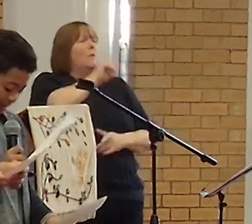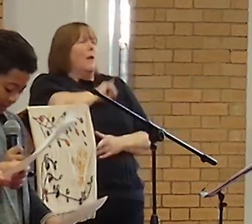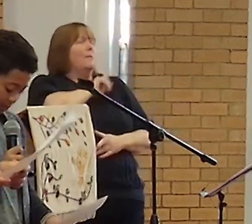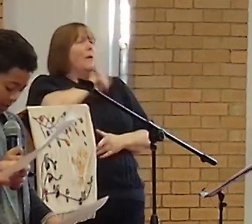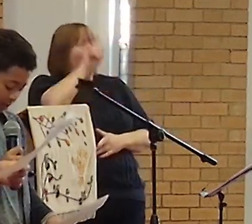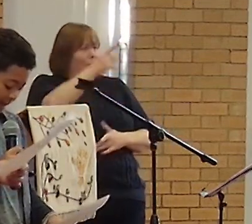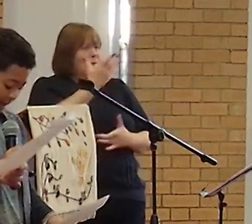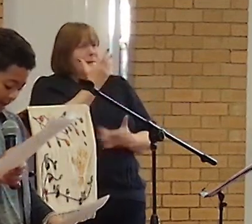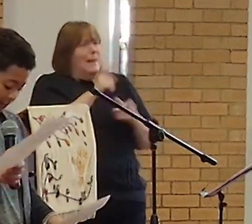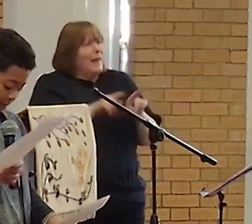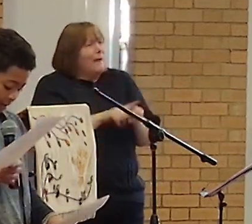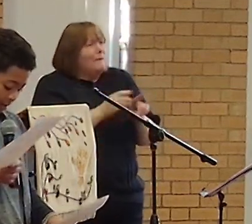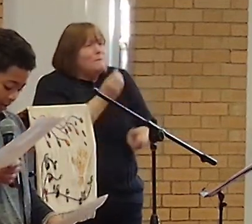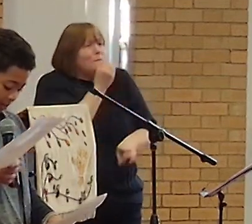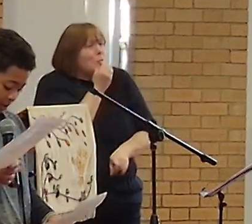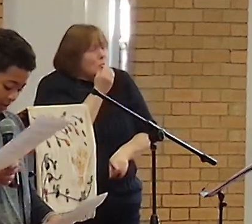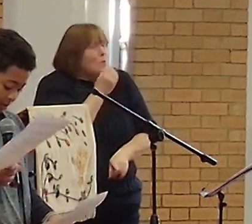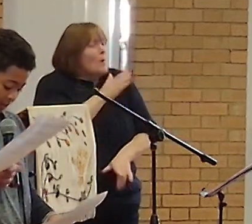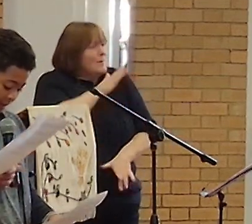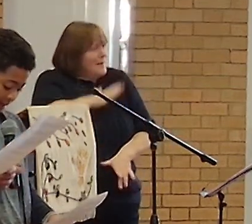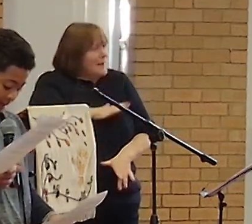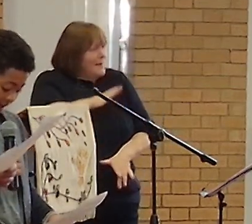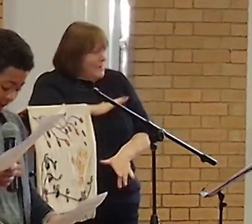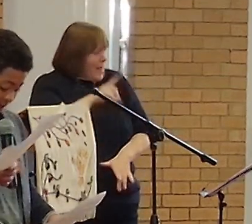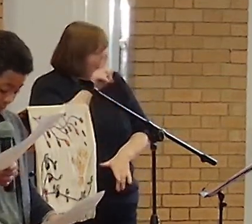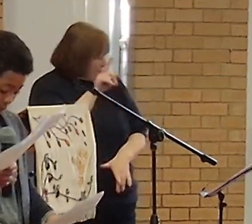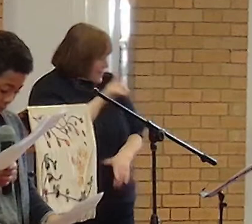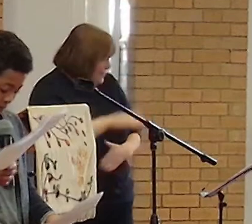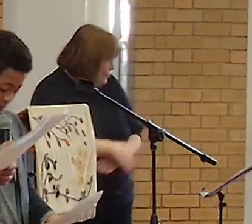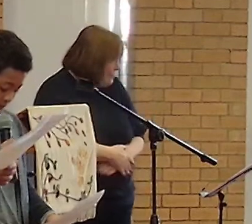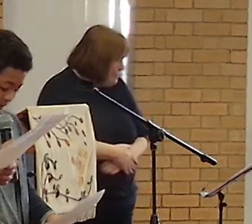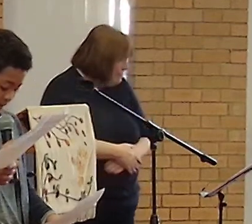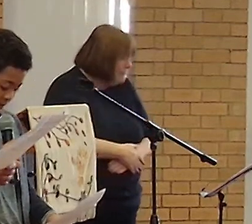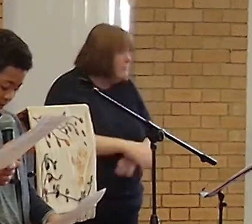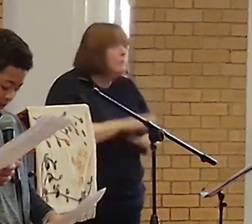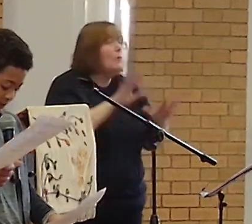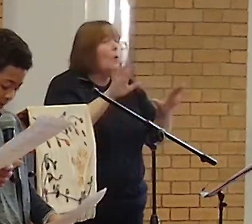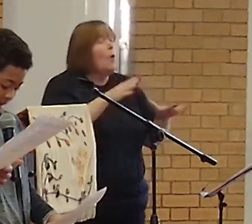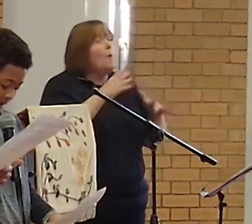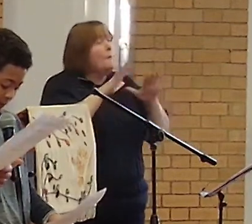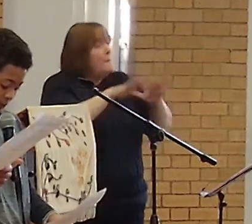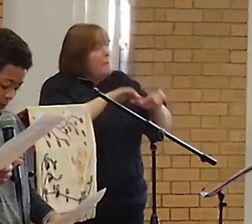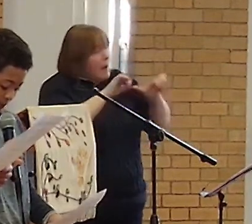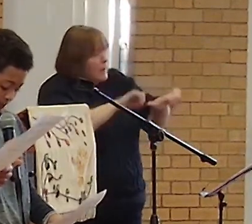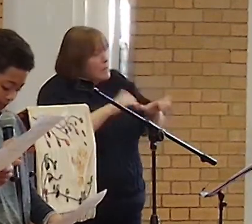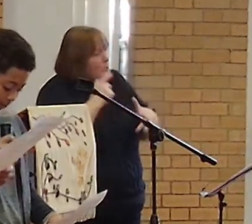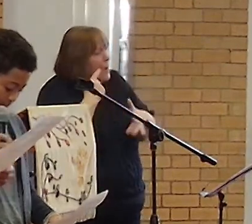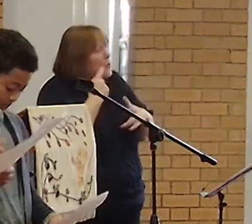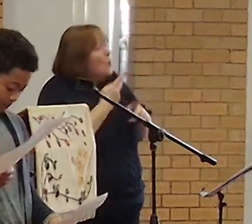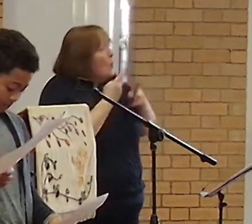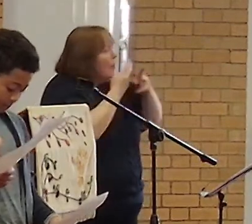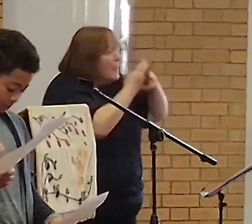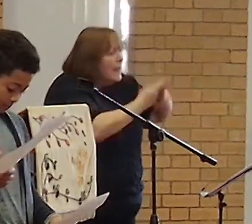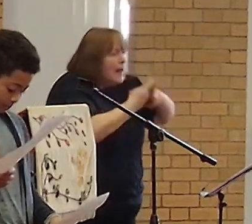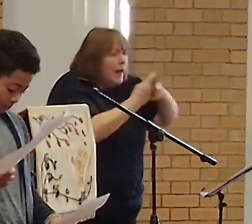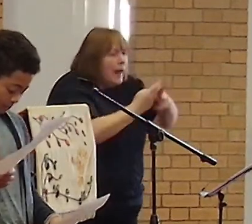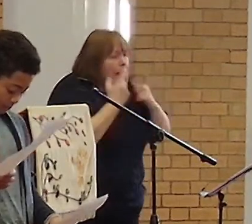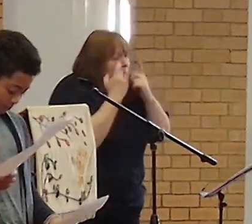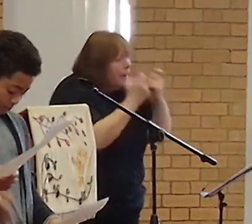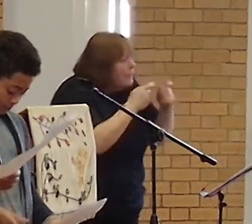You're blessed when you care. At the moment of being careful, you find yourselves cared for.